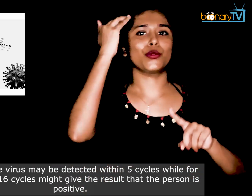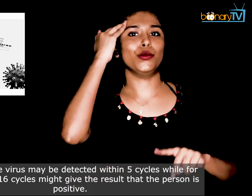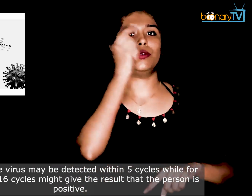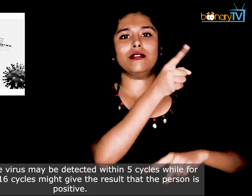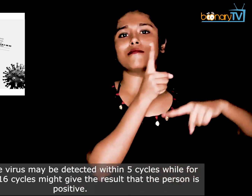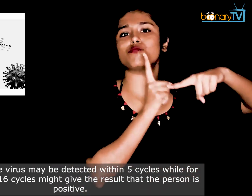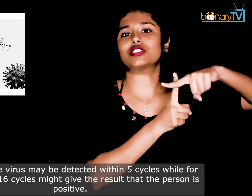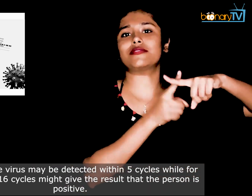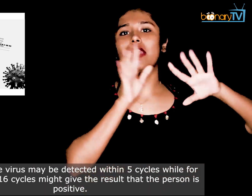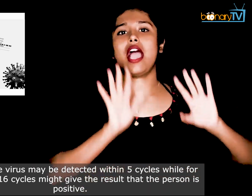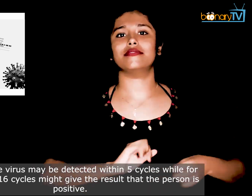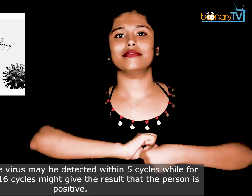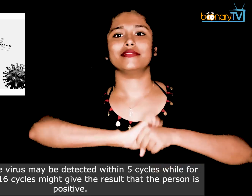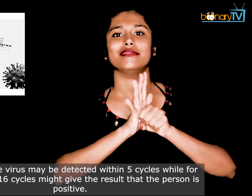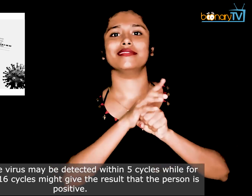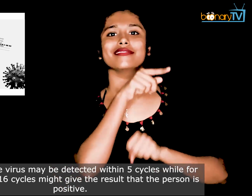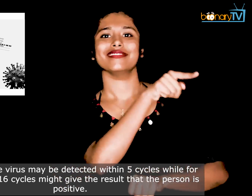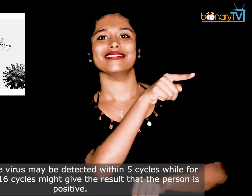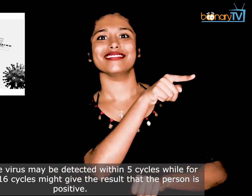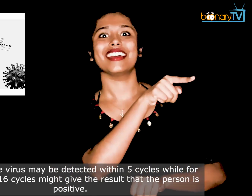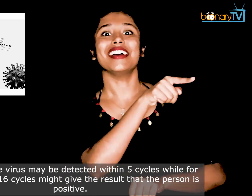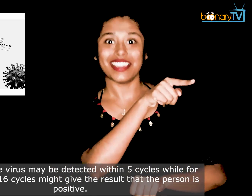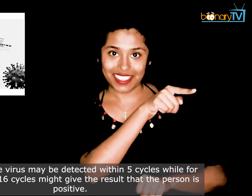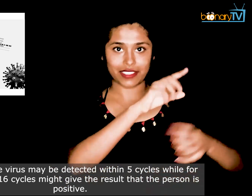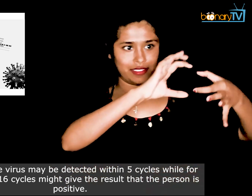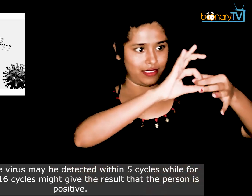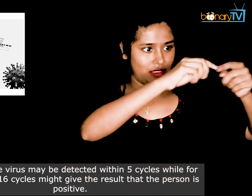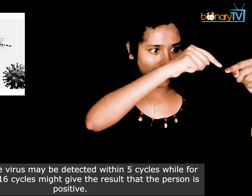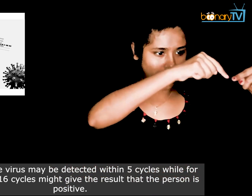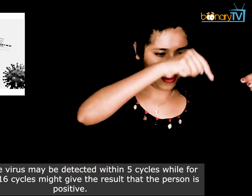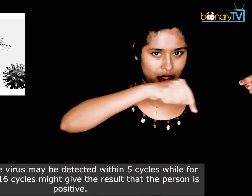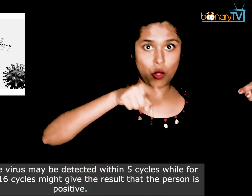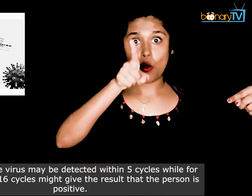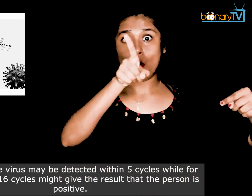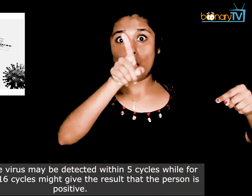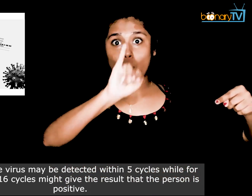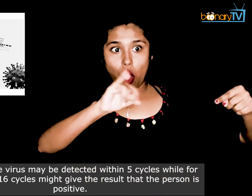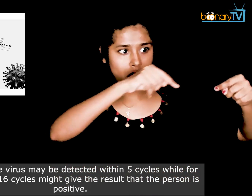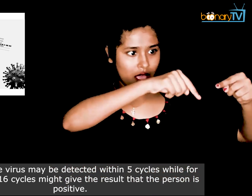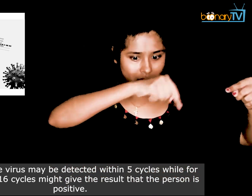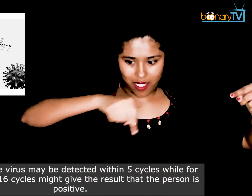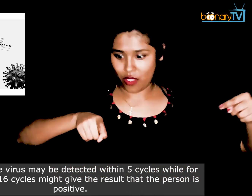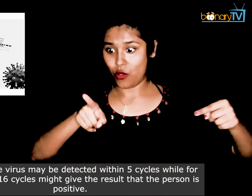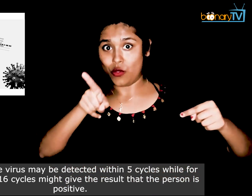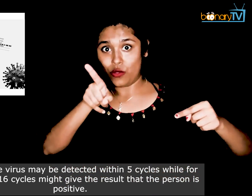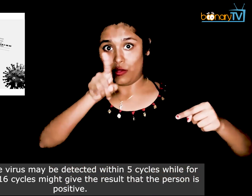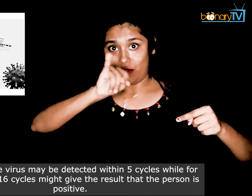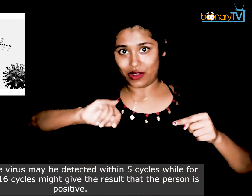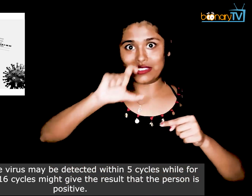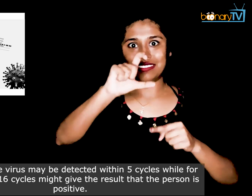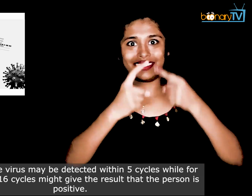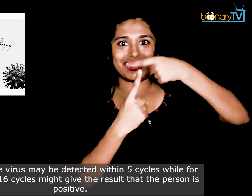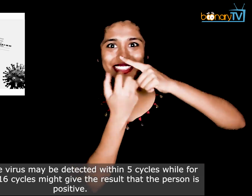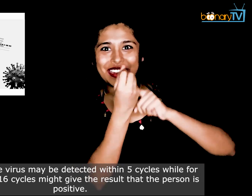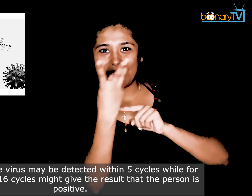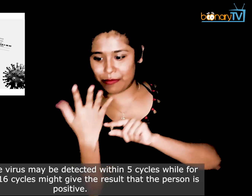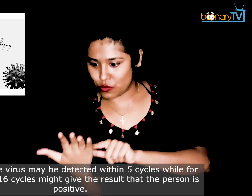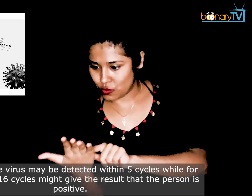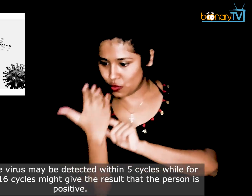be detected within 5 cycles. While for some others, 16 cycles might give the result that the person is positive.